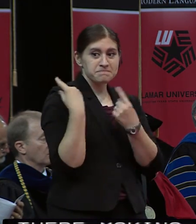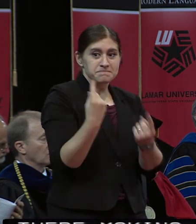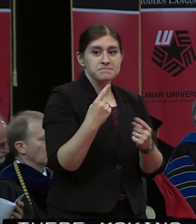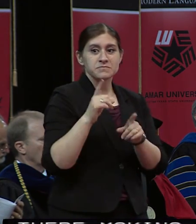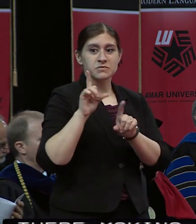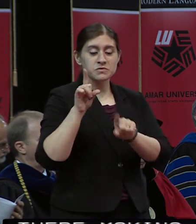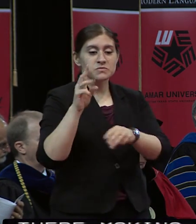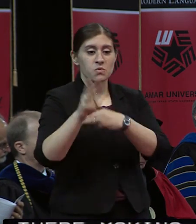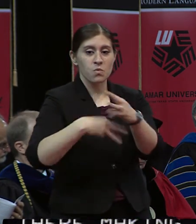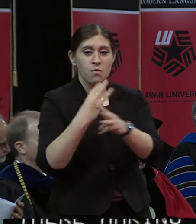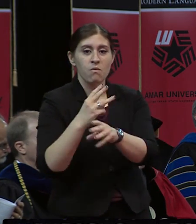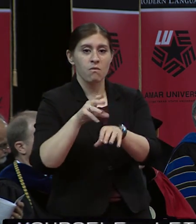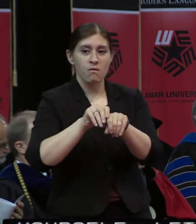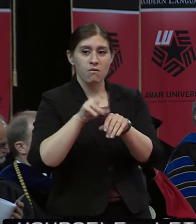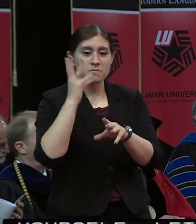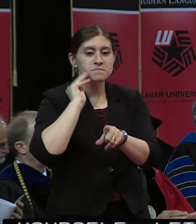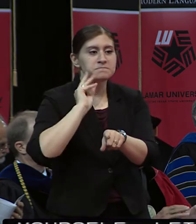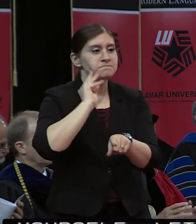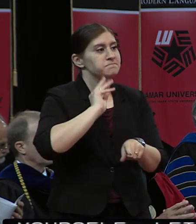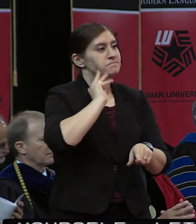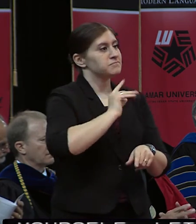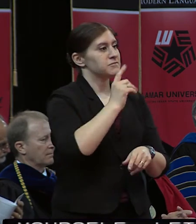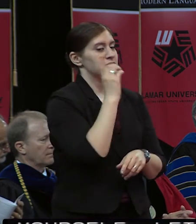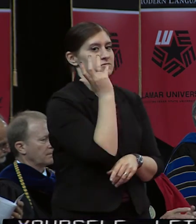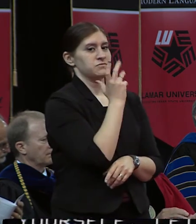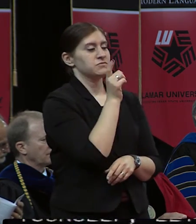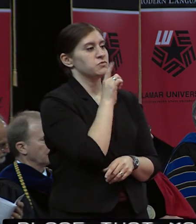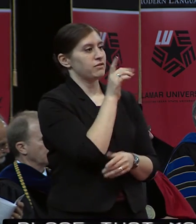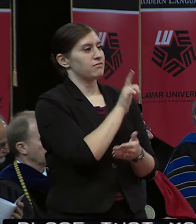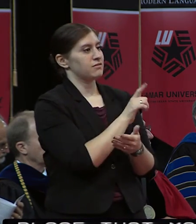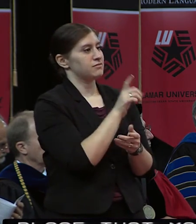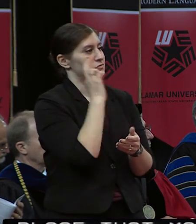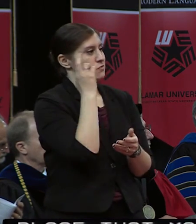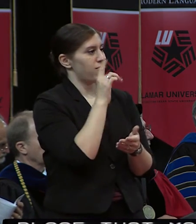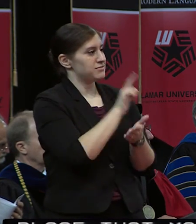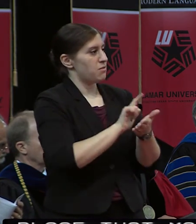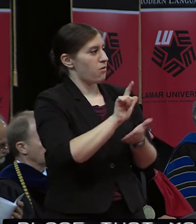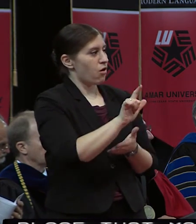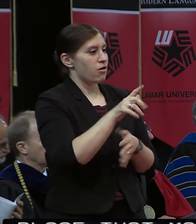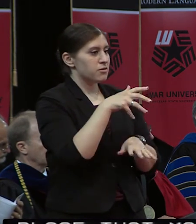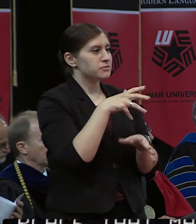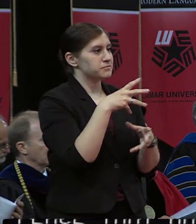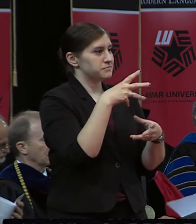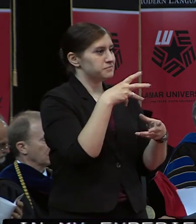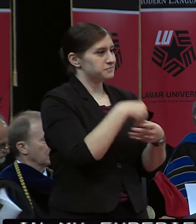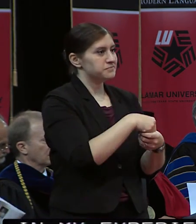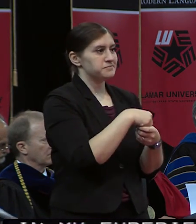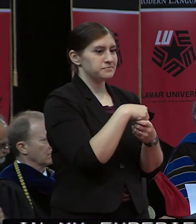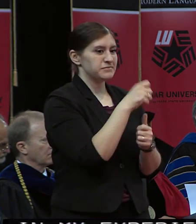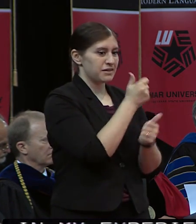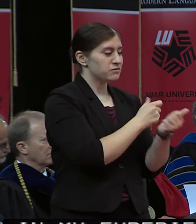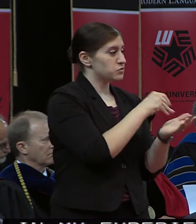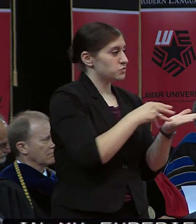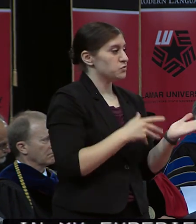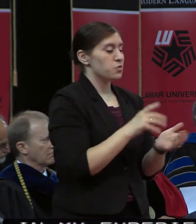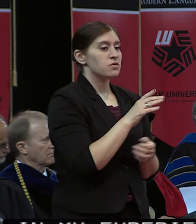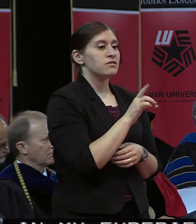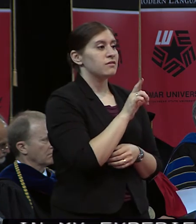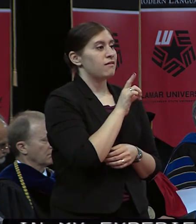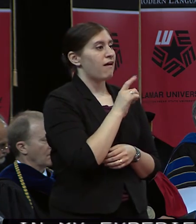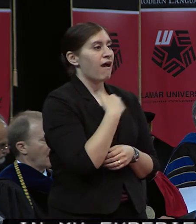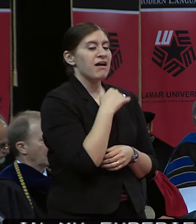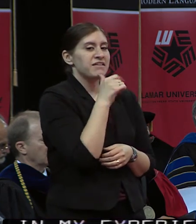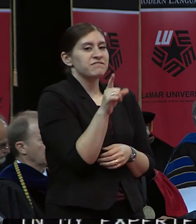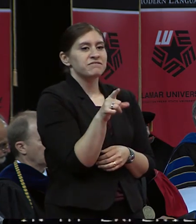world, I realized how much Lamar University has embraced the uniqueness of every student. Lamar is special in that I've never felt like just